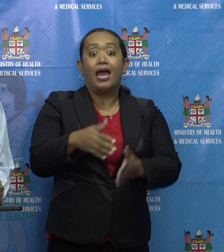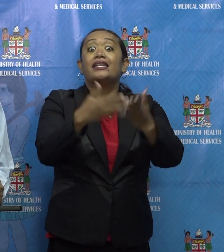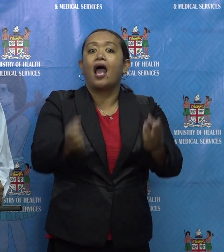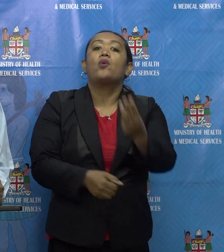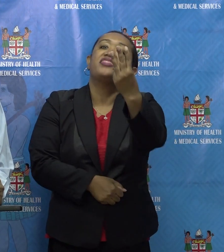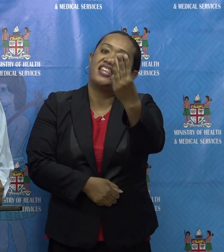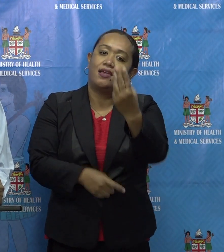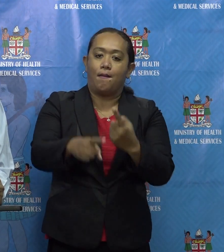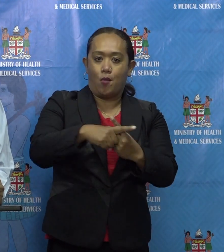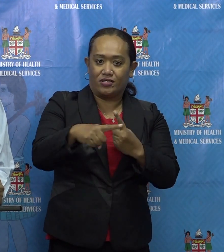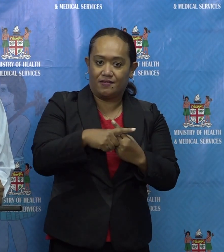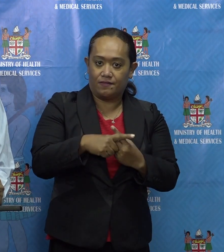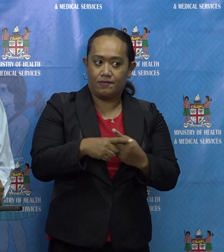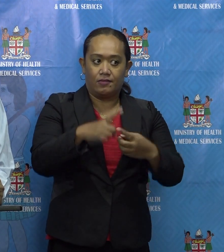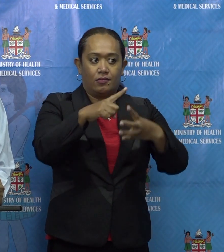for the virus.